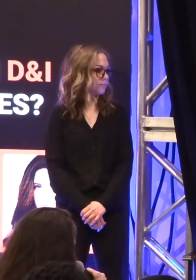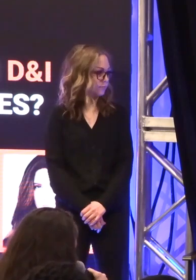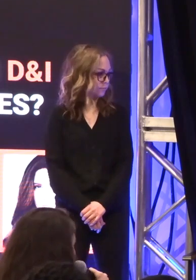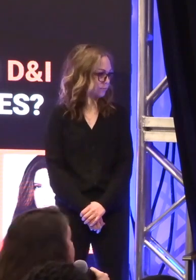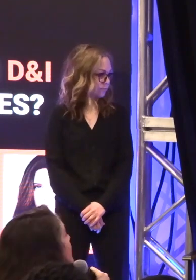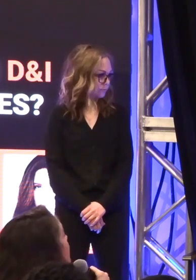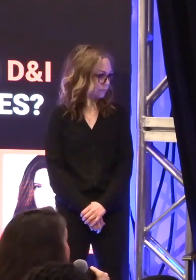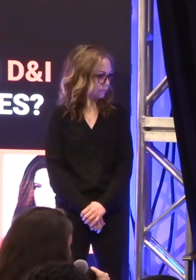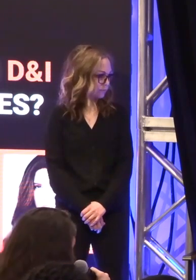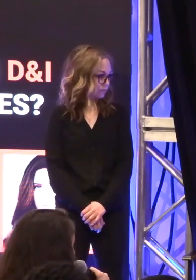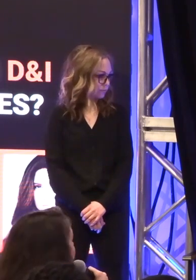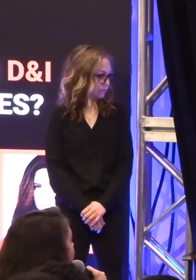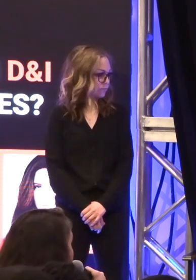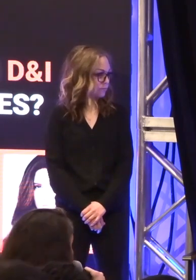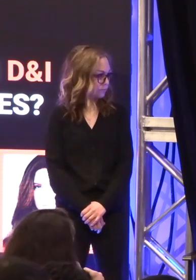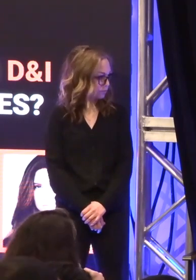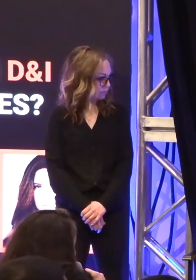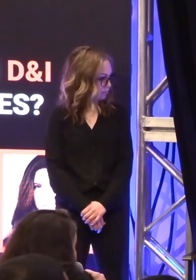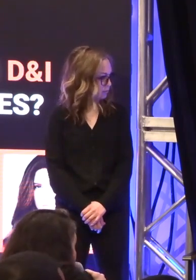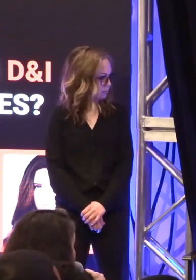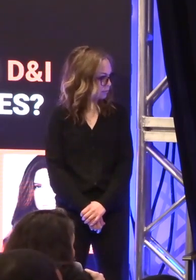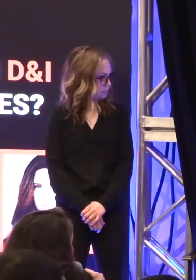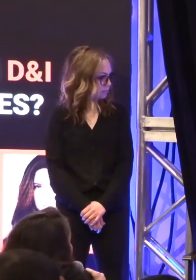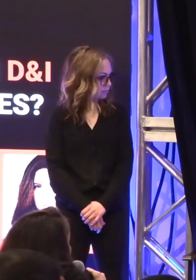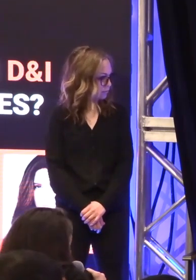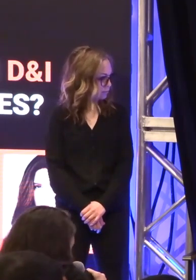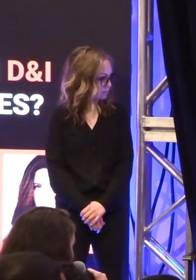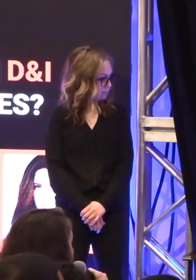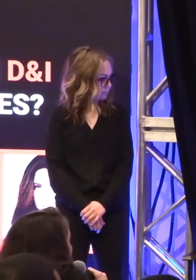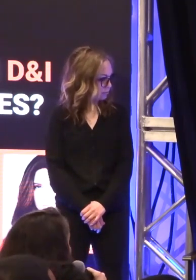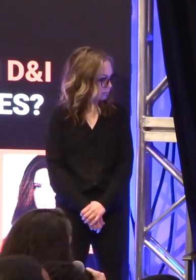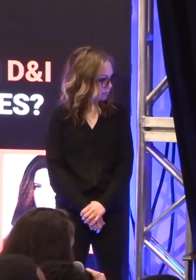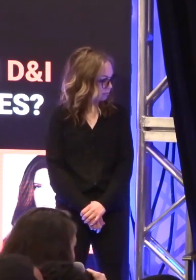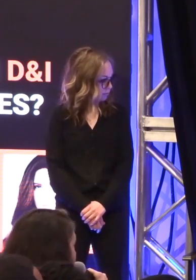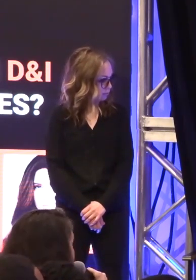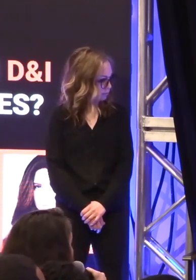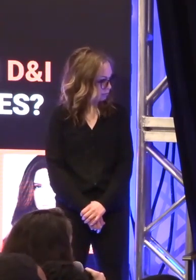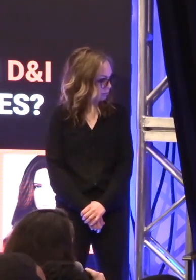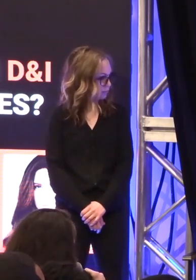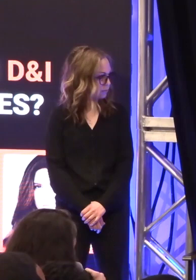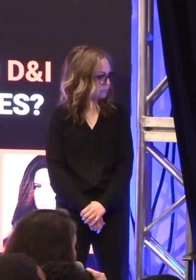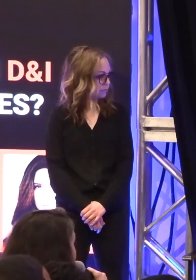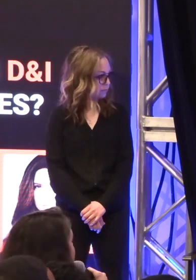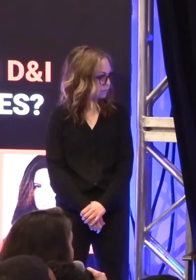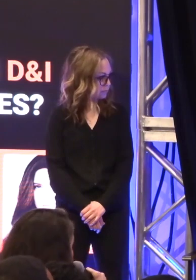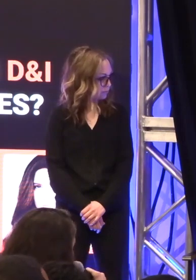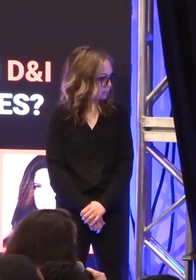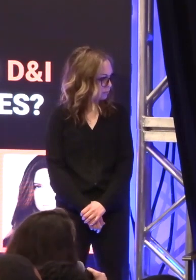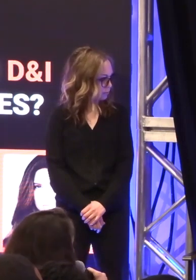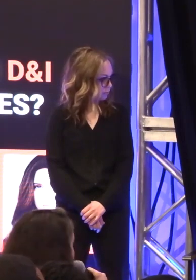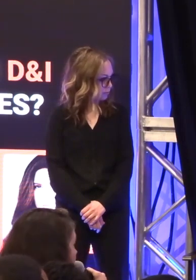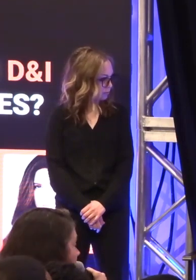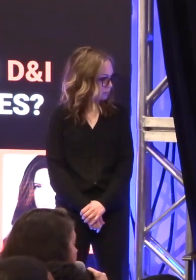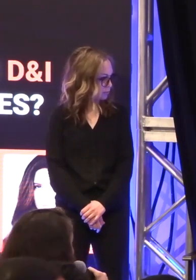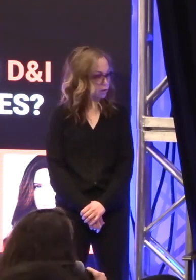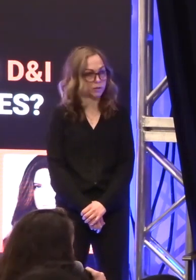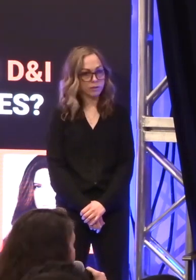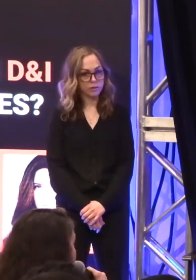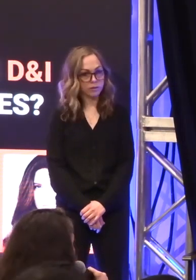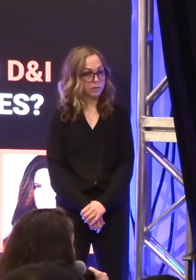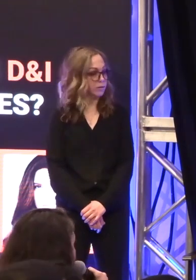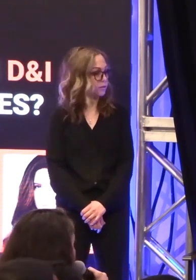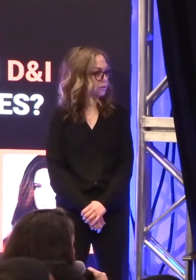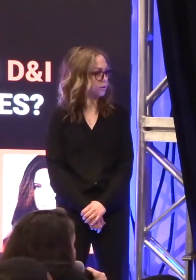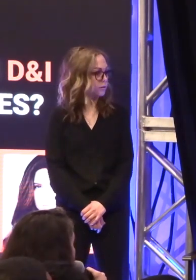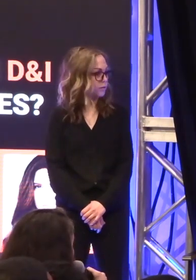exciting changes. Yep, Ali Stroker, for example. Lola Spencer, for example. Lauren Kraloff.